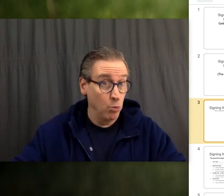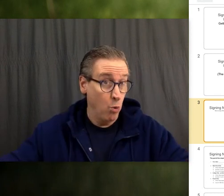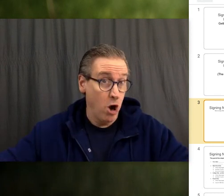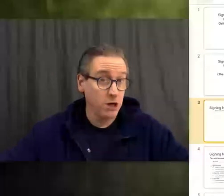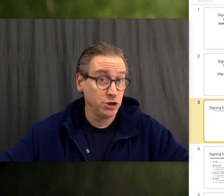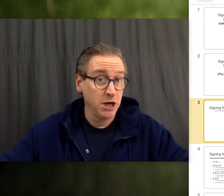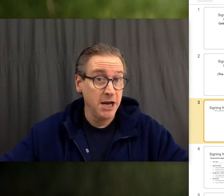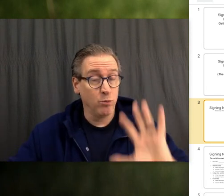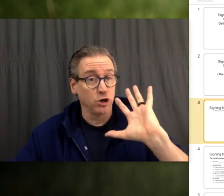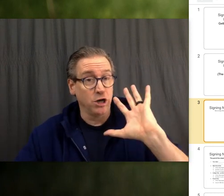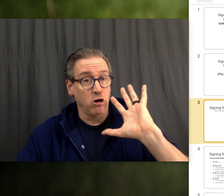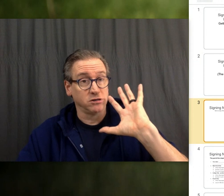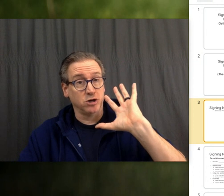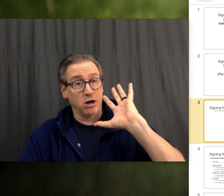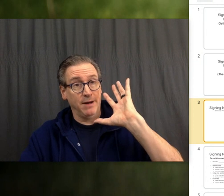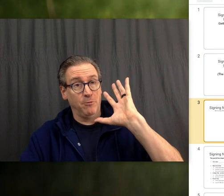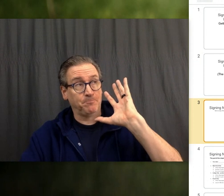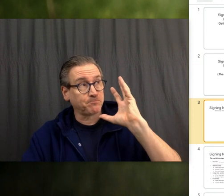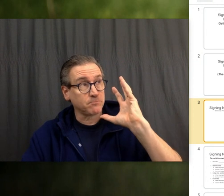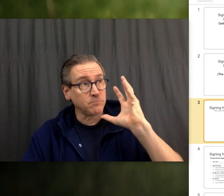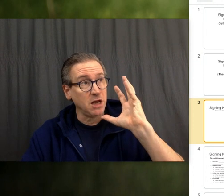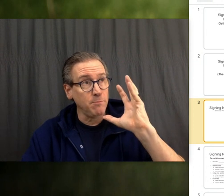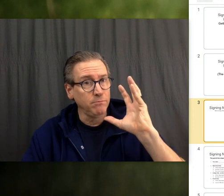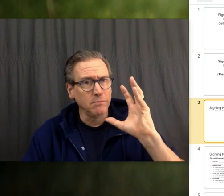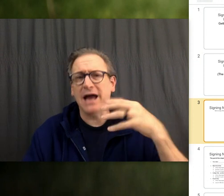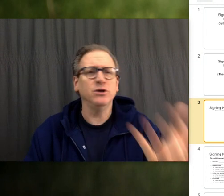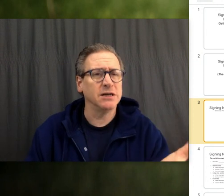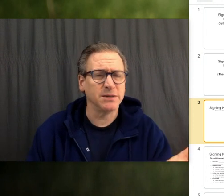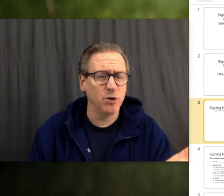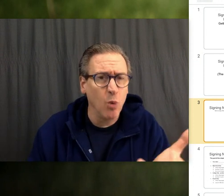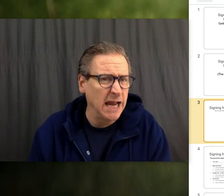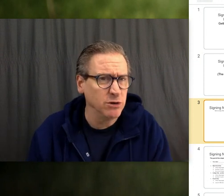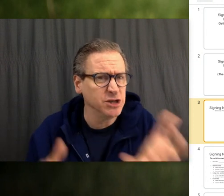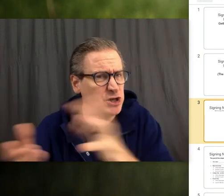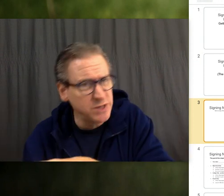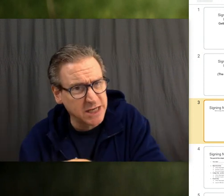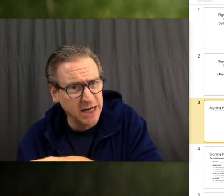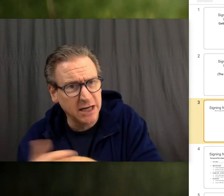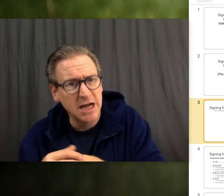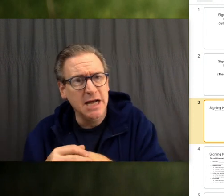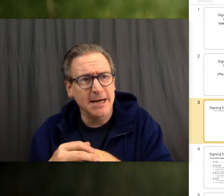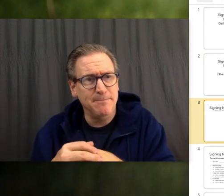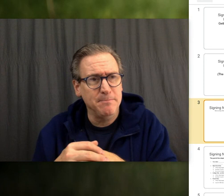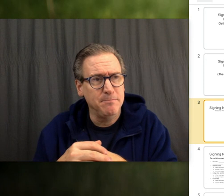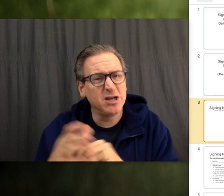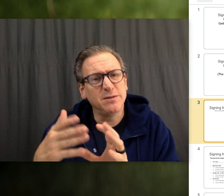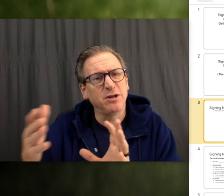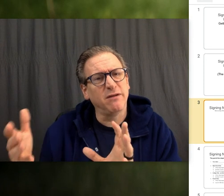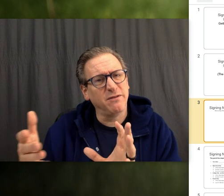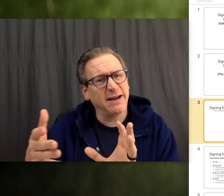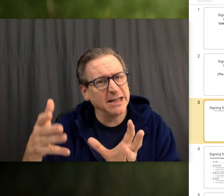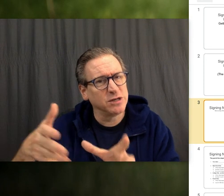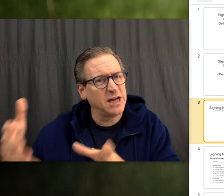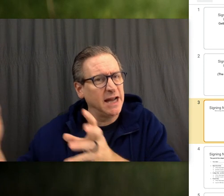videos to watch, and then we're going to also talk about how do you tell someone what languages you studied. Just to